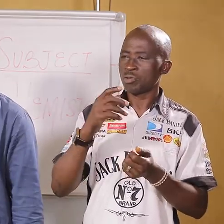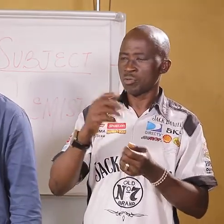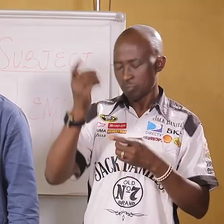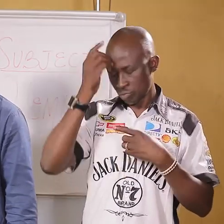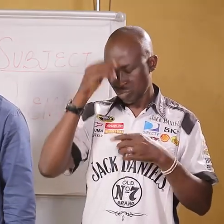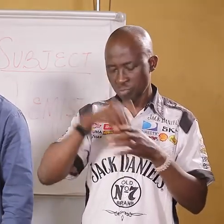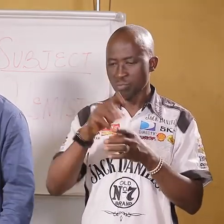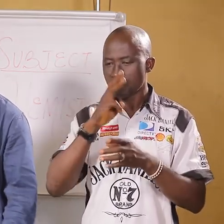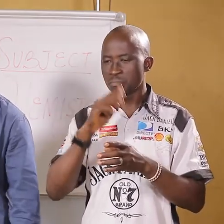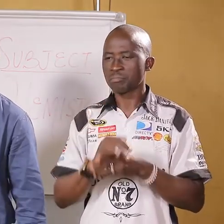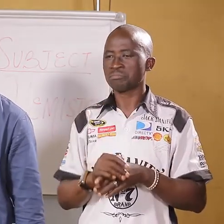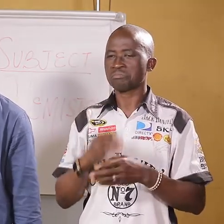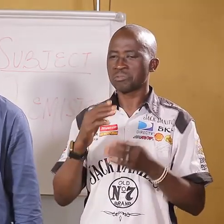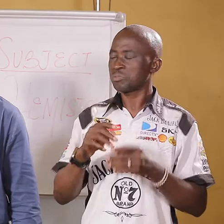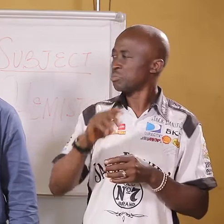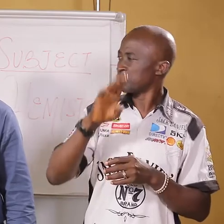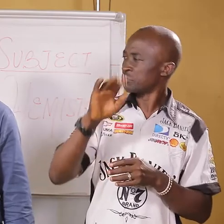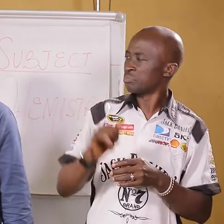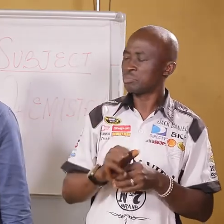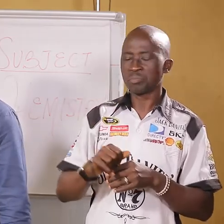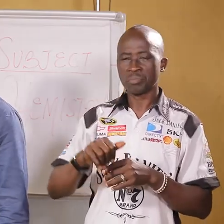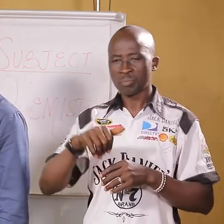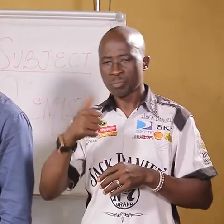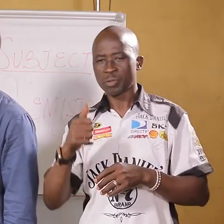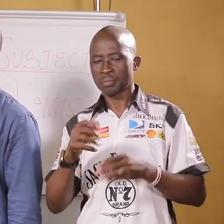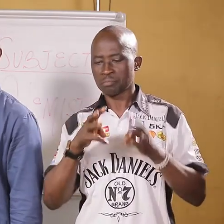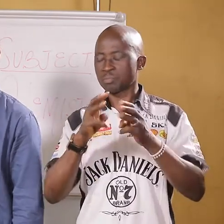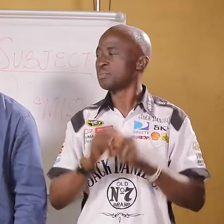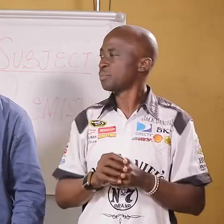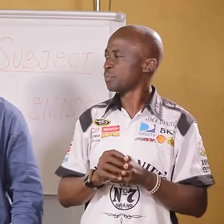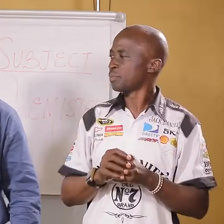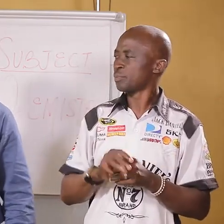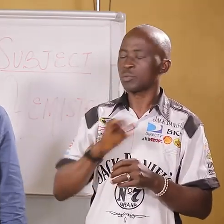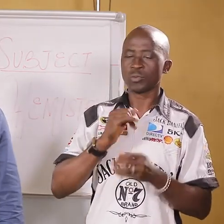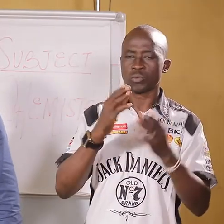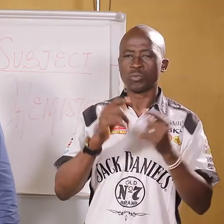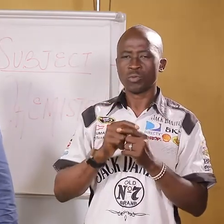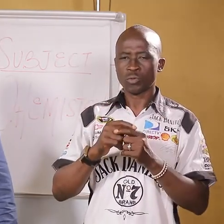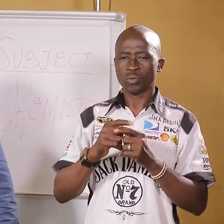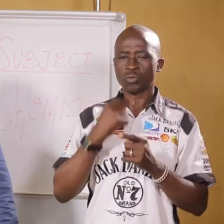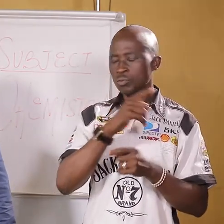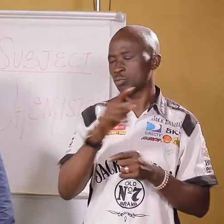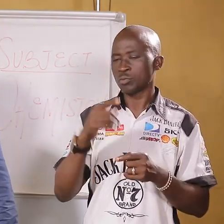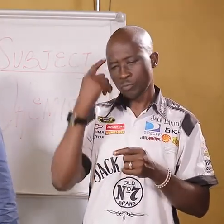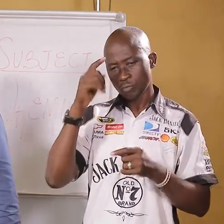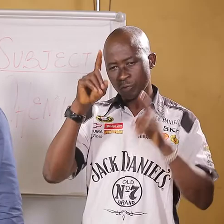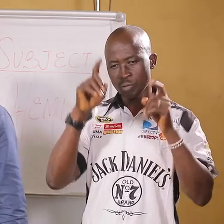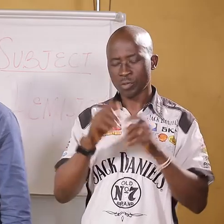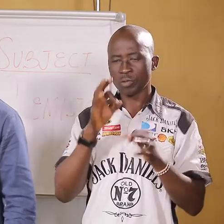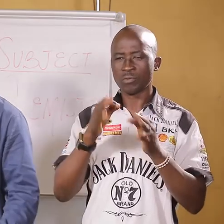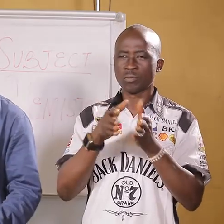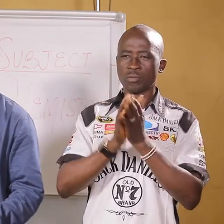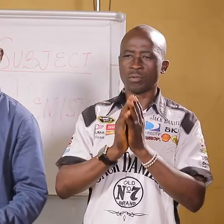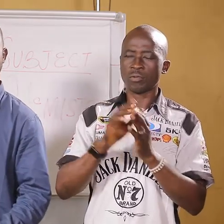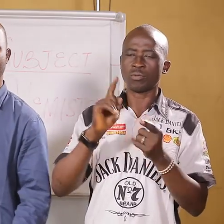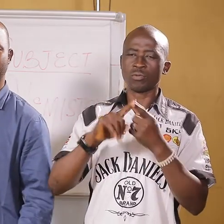mentioned. It can be by UV and so many other methods. But I would like to emphasize that for exam's sake, if you are asked